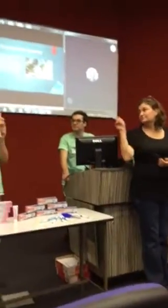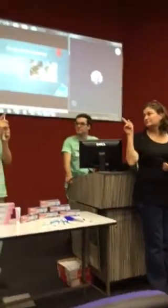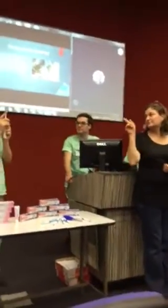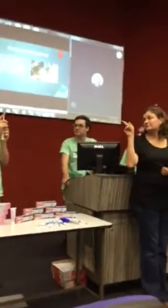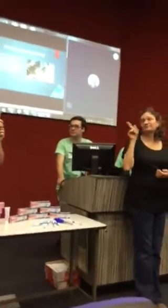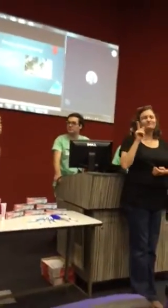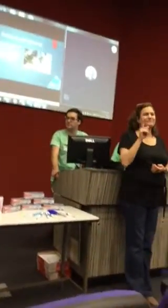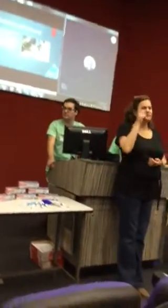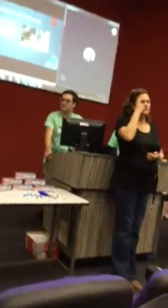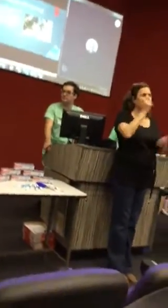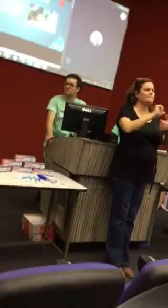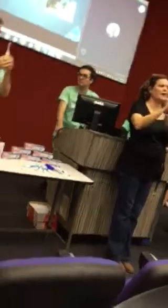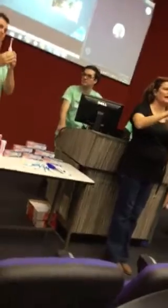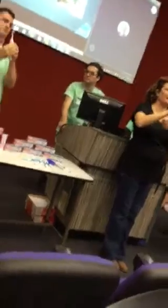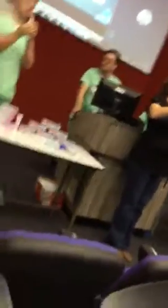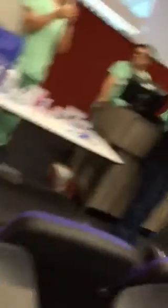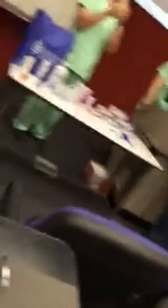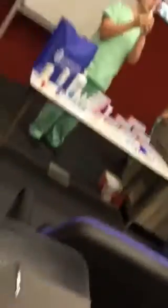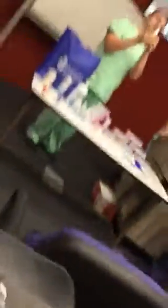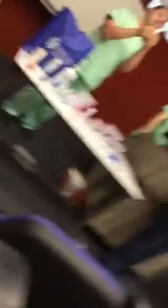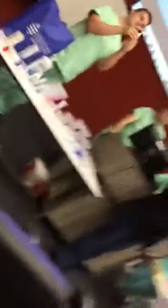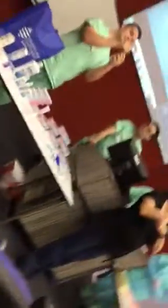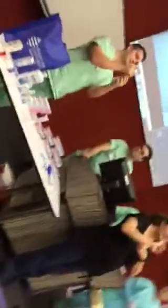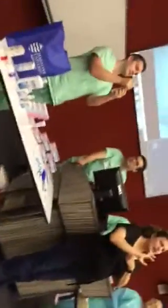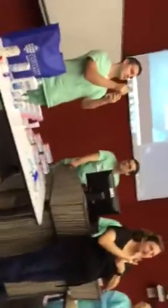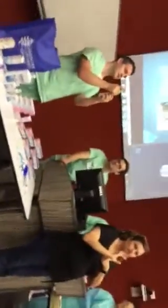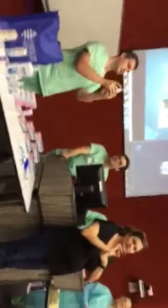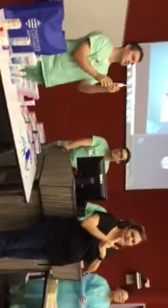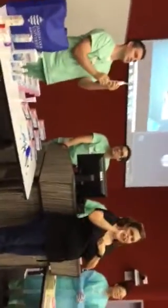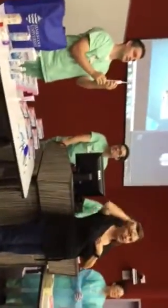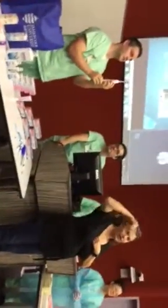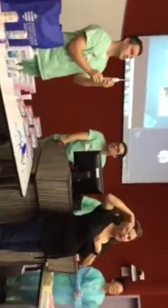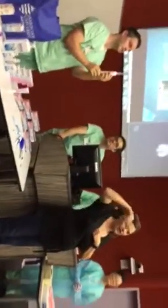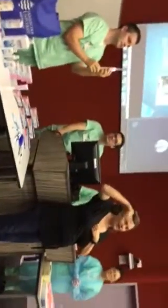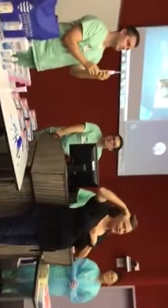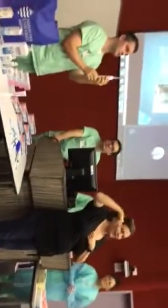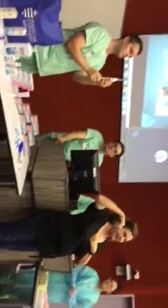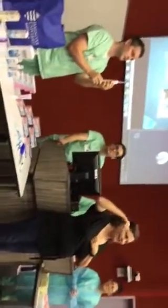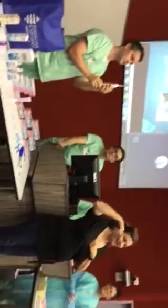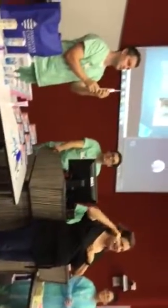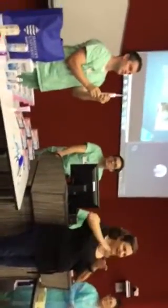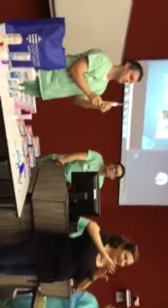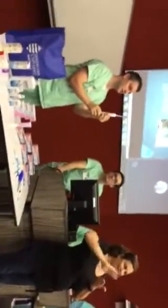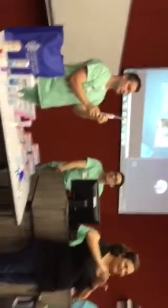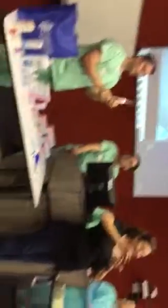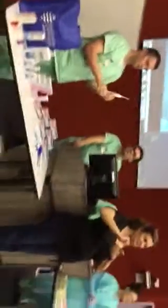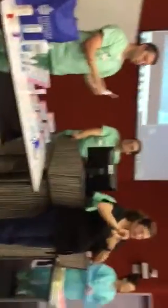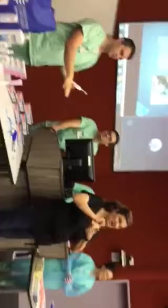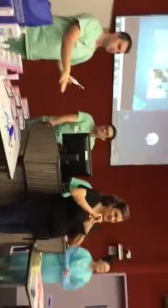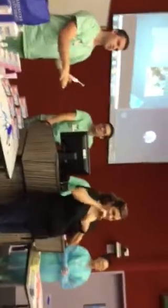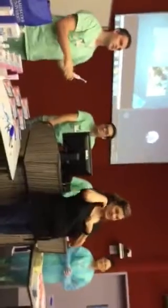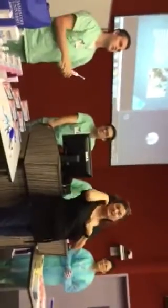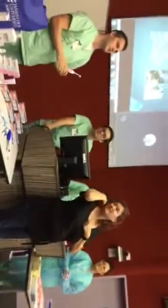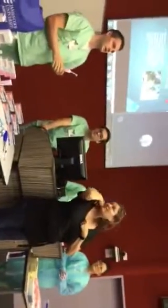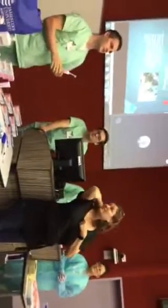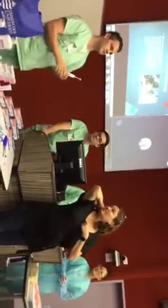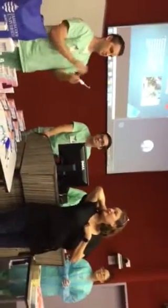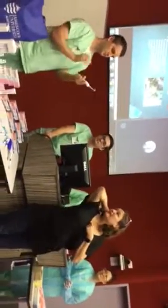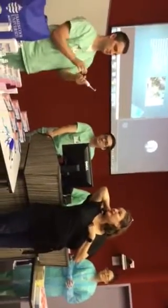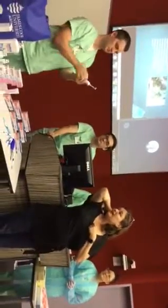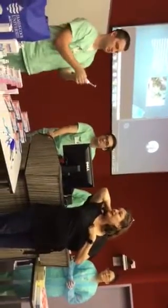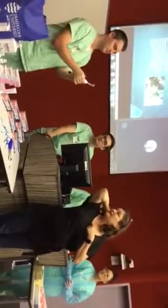oscillating electronic toothbrush. So that's when it rotates. So this will help clean the surface. Normal toothbrushes are